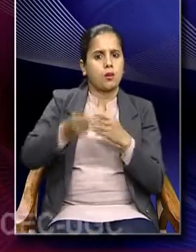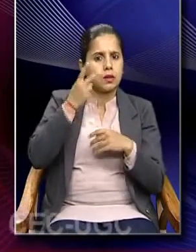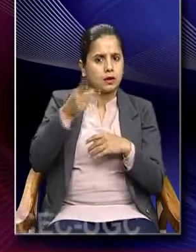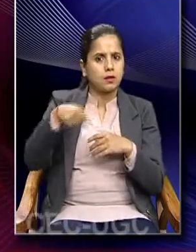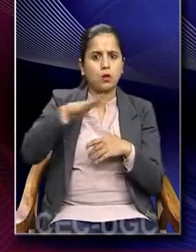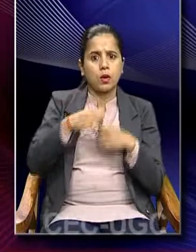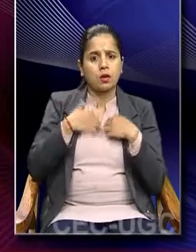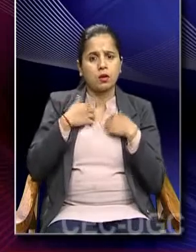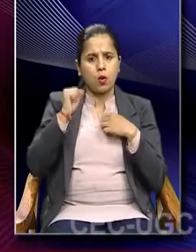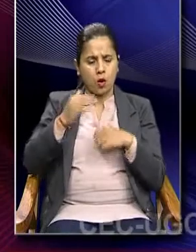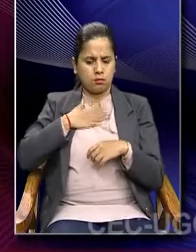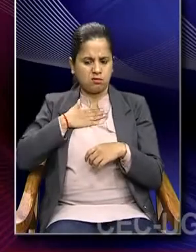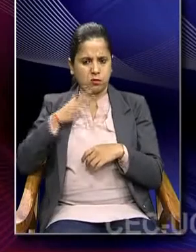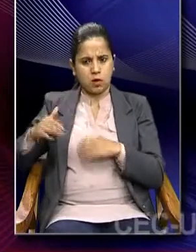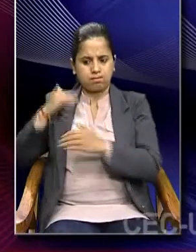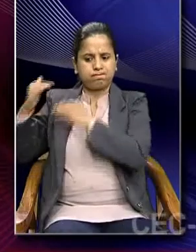interest of their own economies.